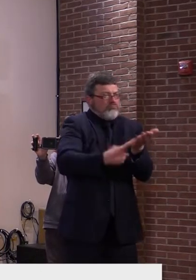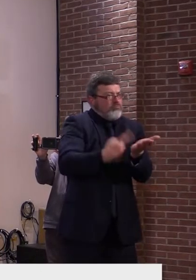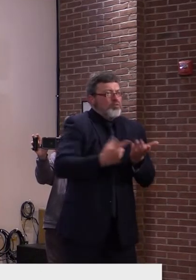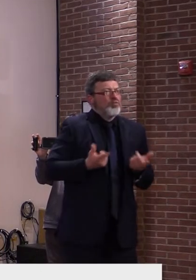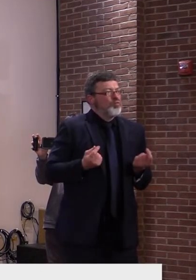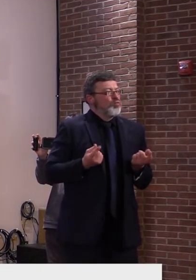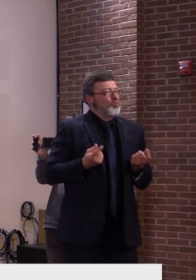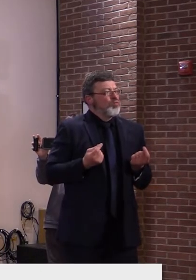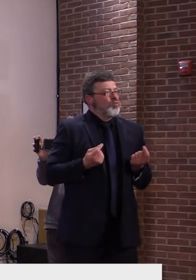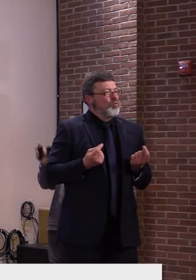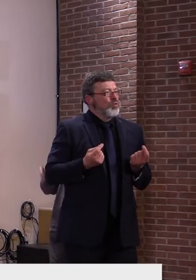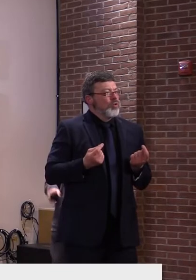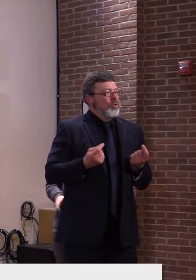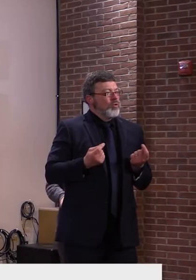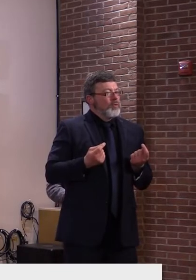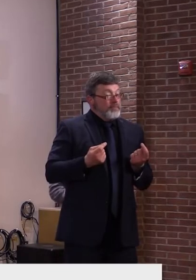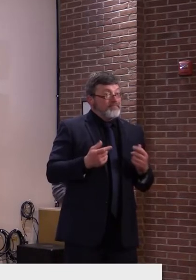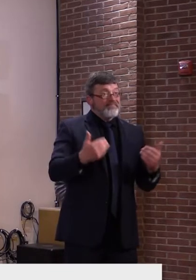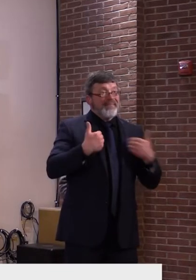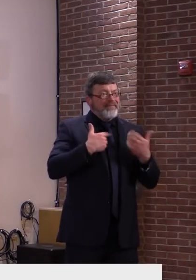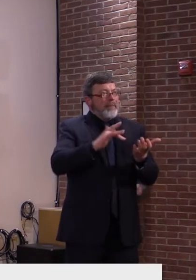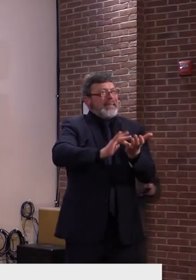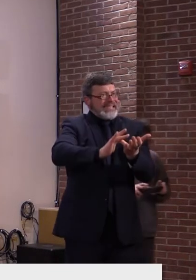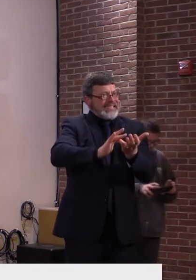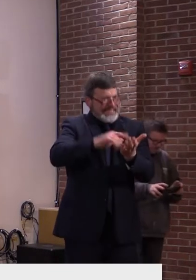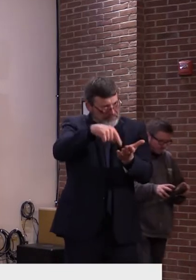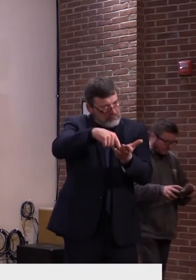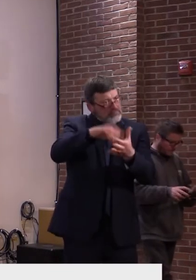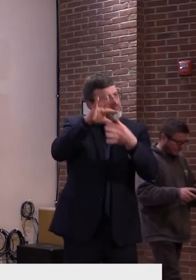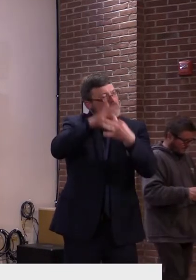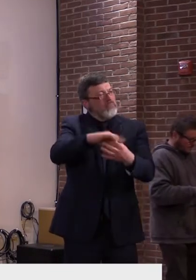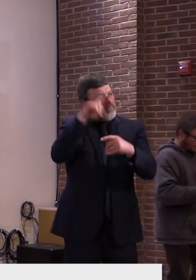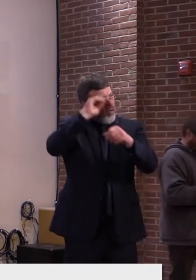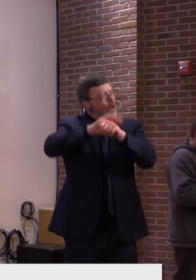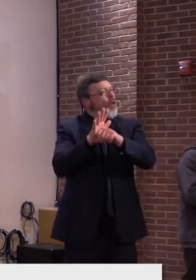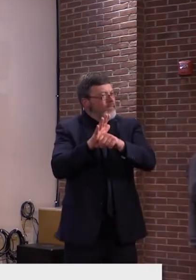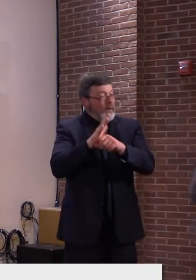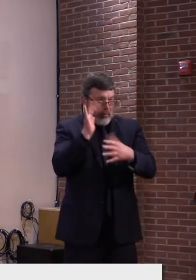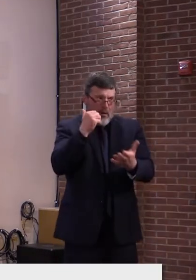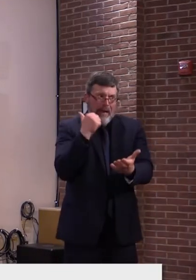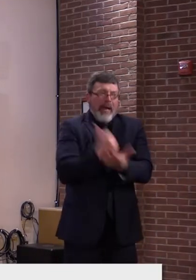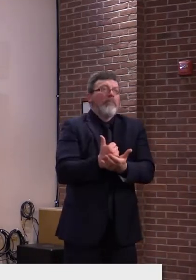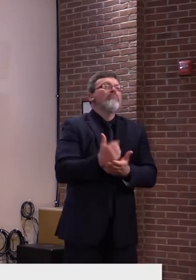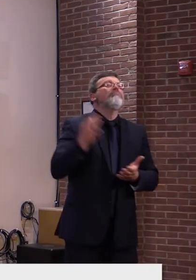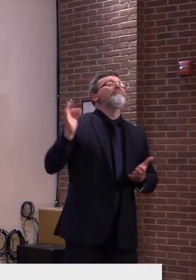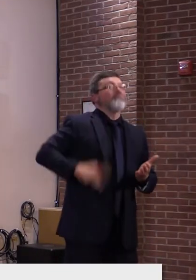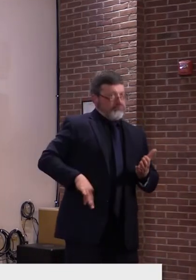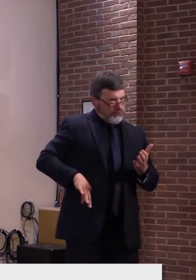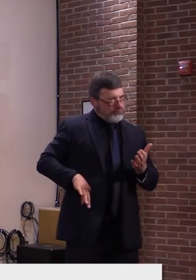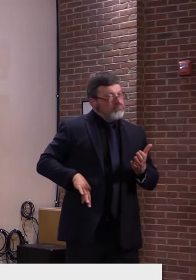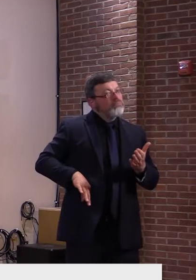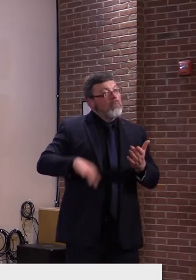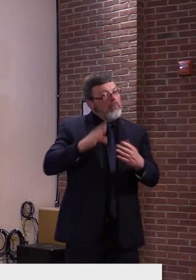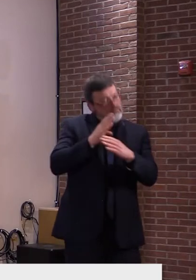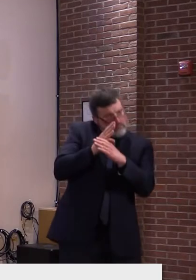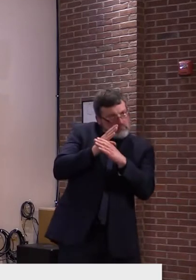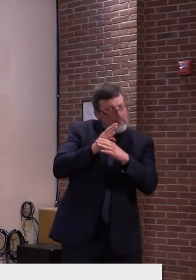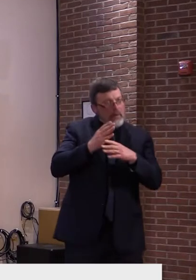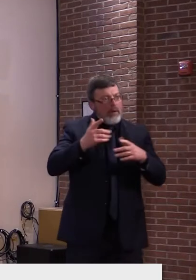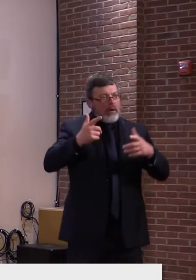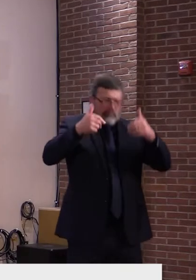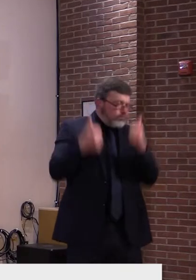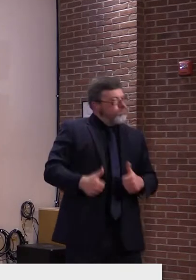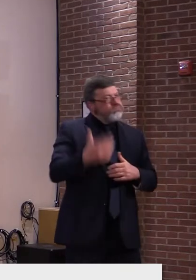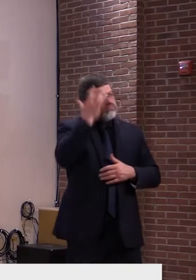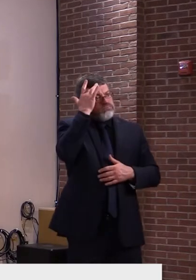your chances of having a severe outcome if you start taking them soon enough. They are available in Vermont with